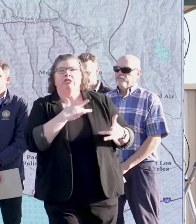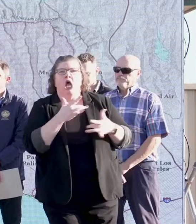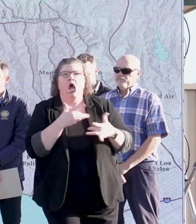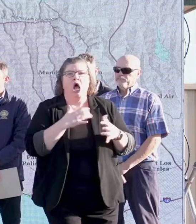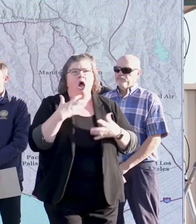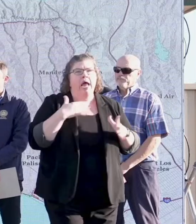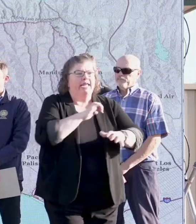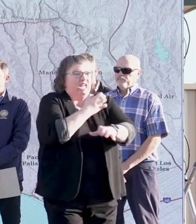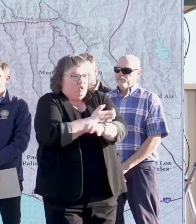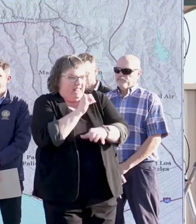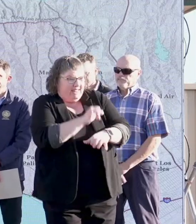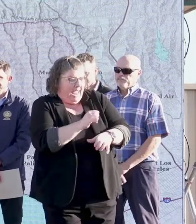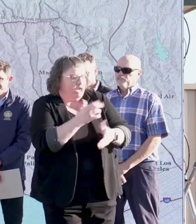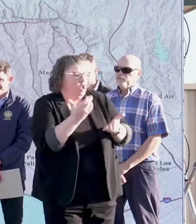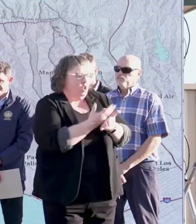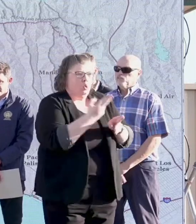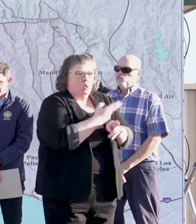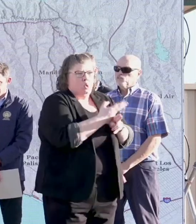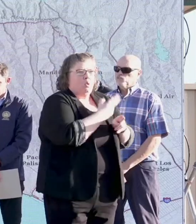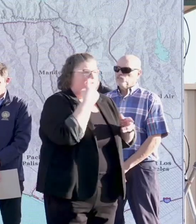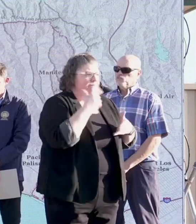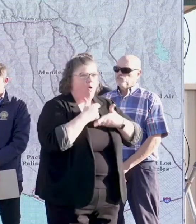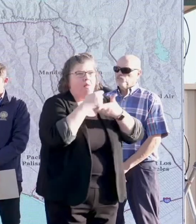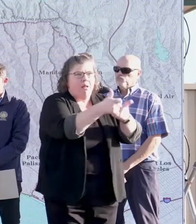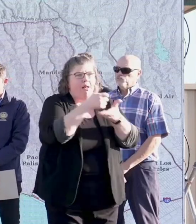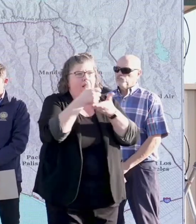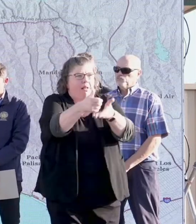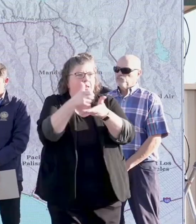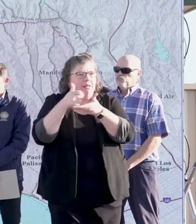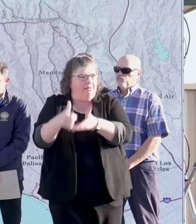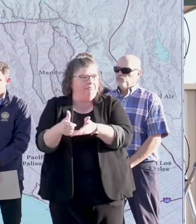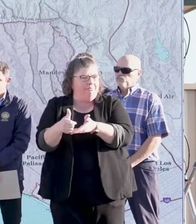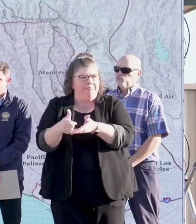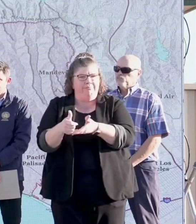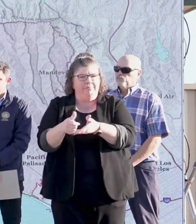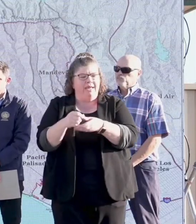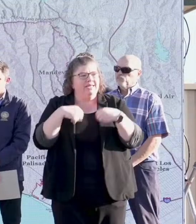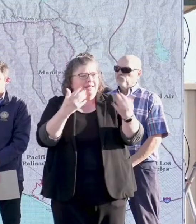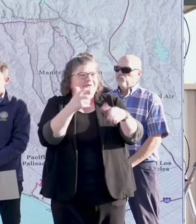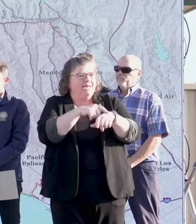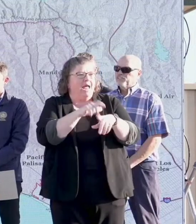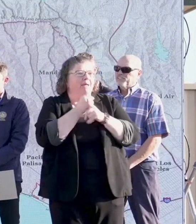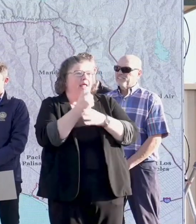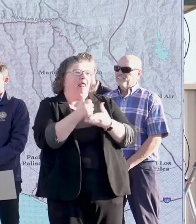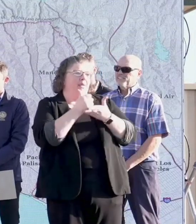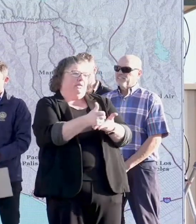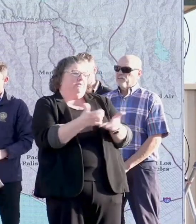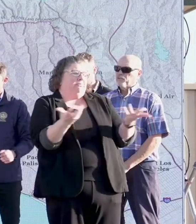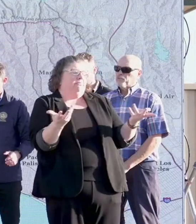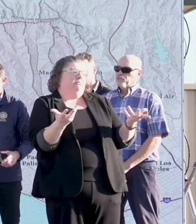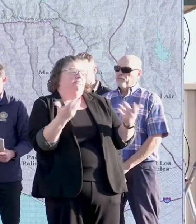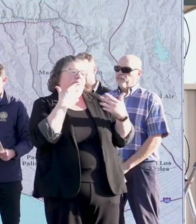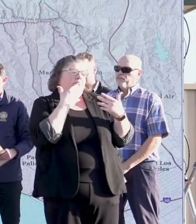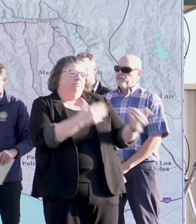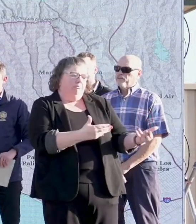concern, that love for their fellow Angelenos to spend some time helping with the situation. This tragedy